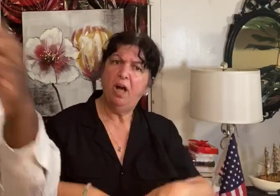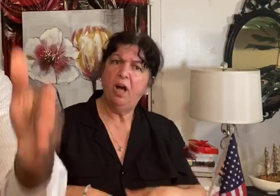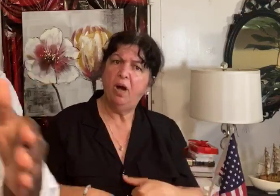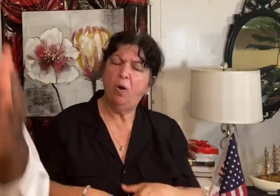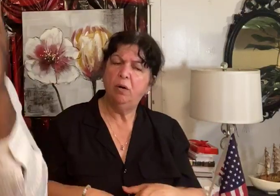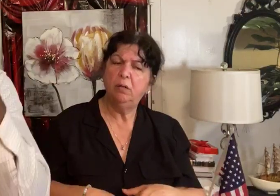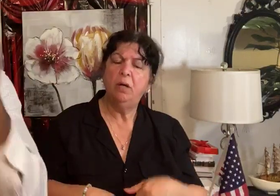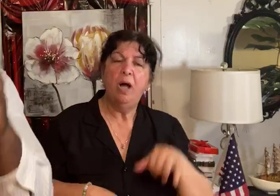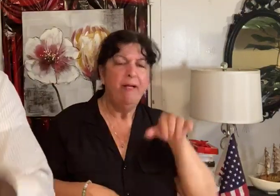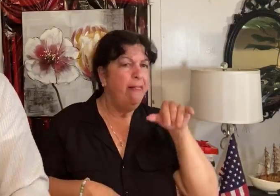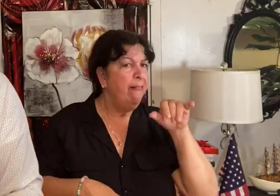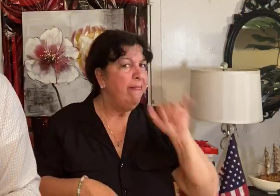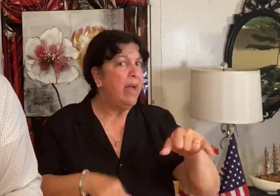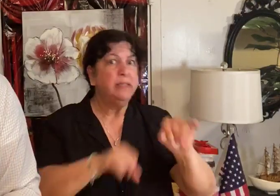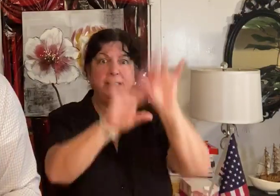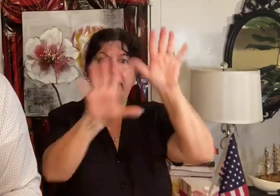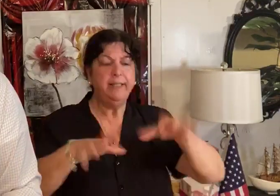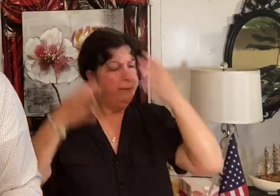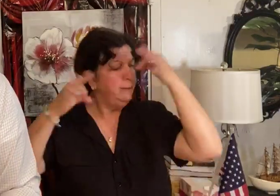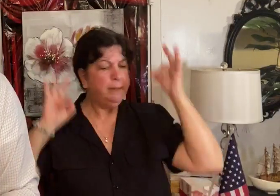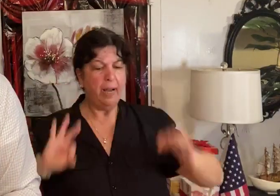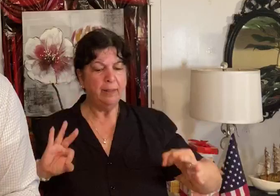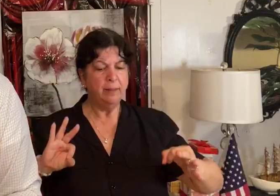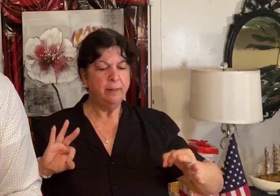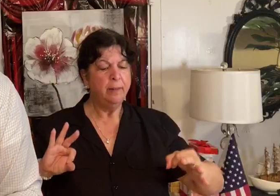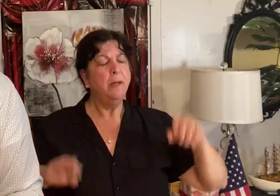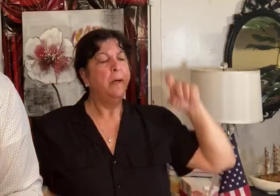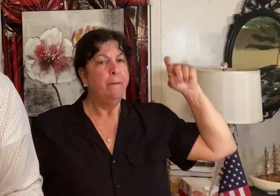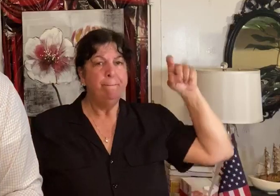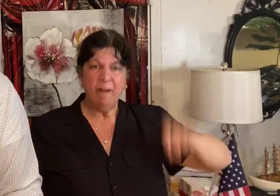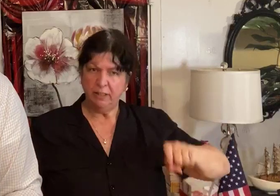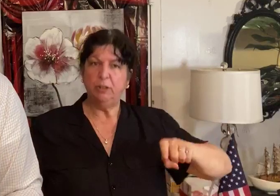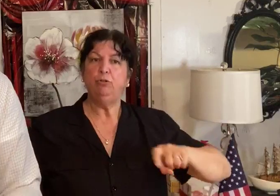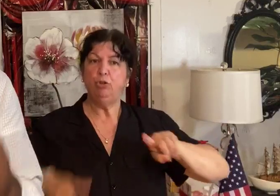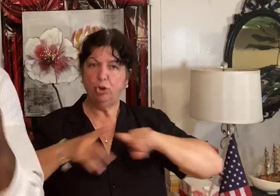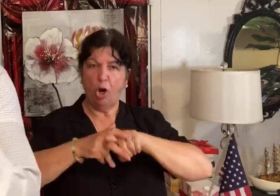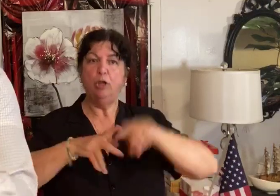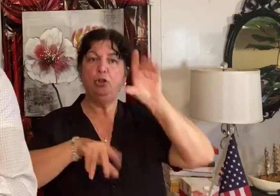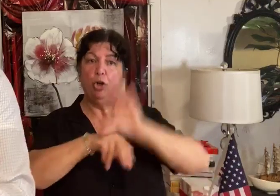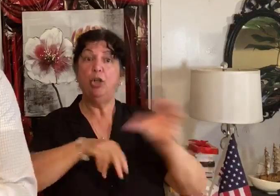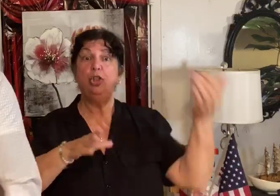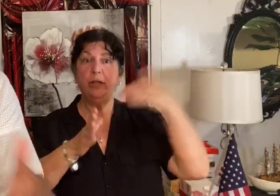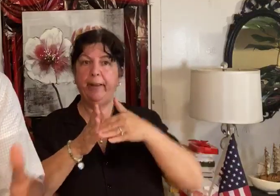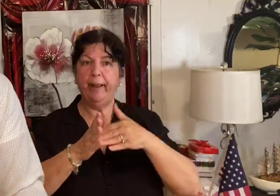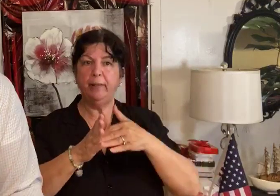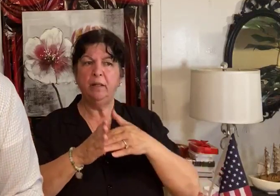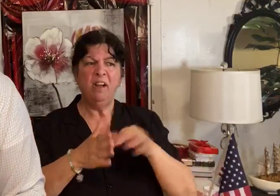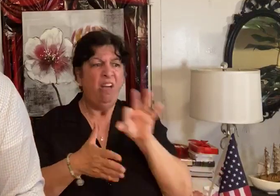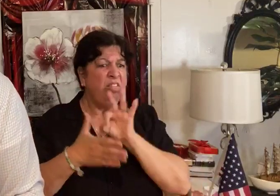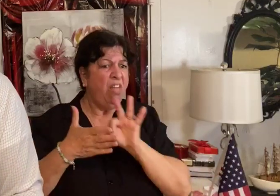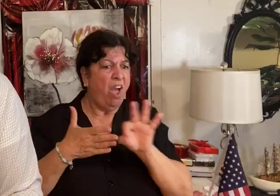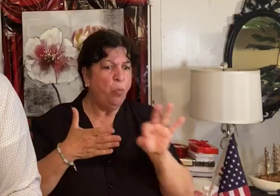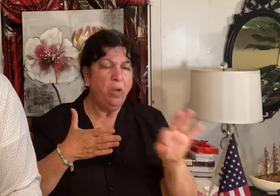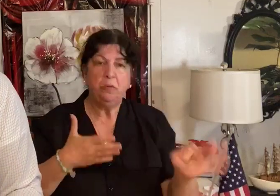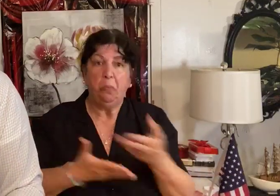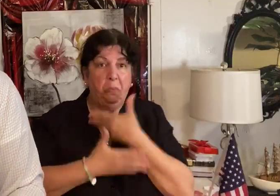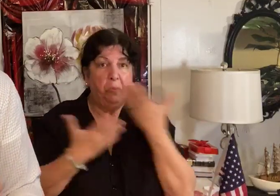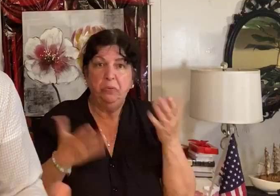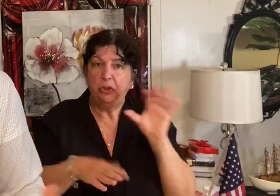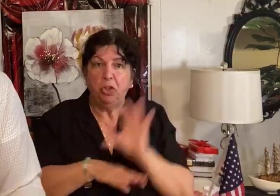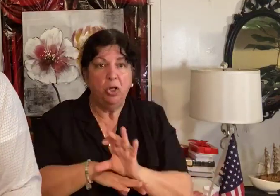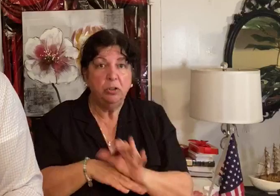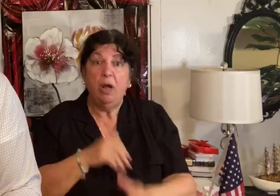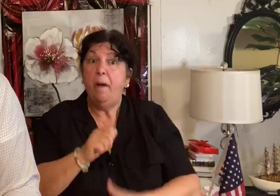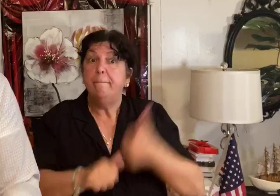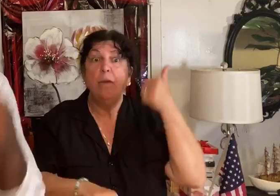That very Sunday, I decided we should start having church again. We went 9 weeks without having church.